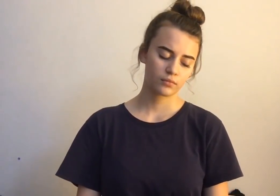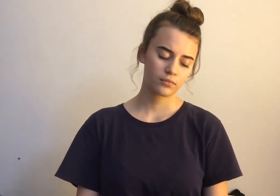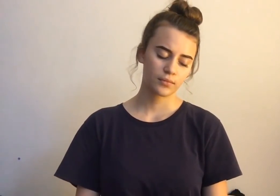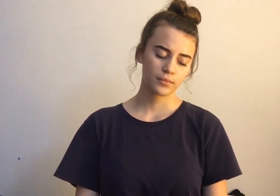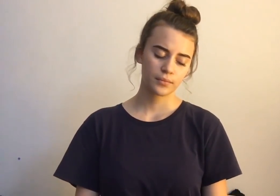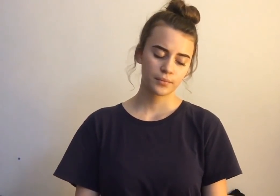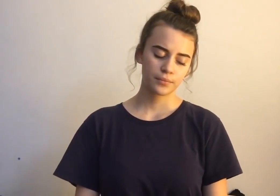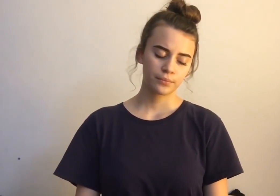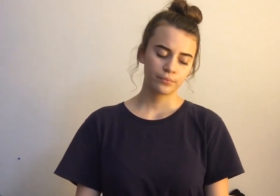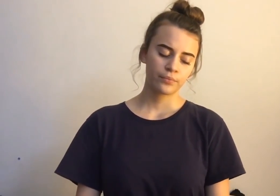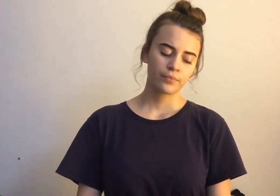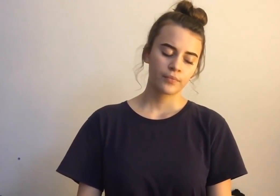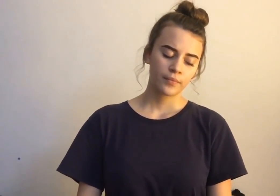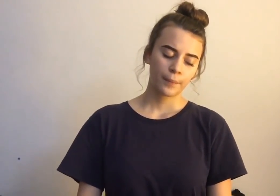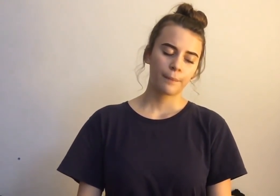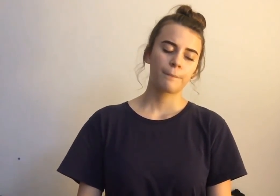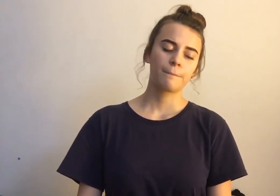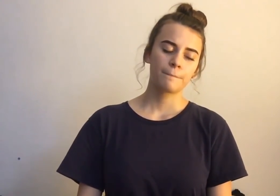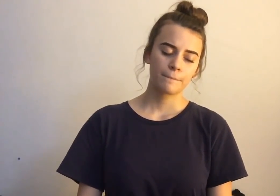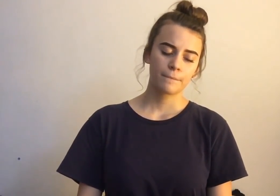hater. She ain't got